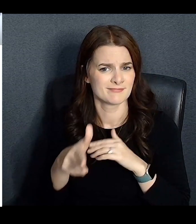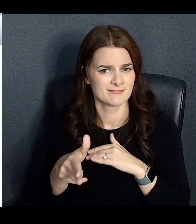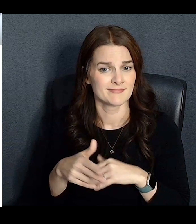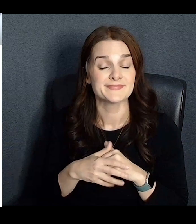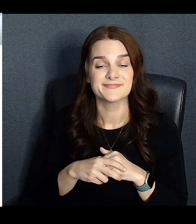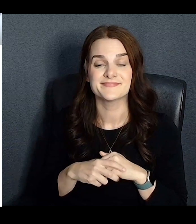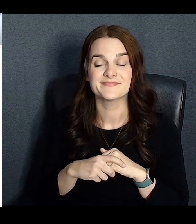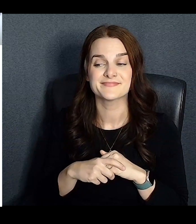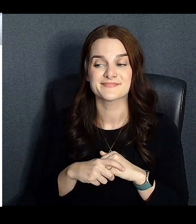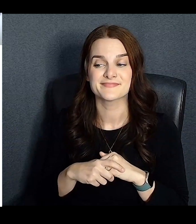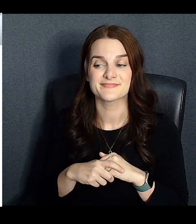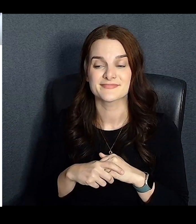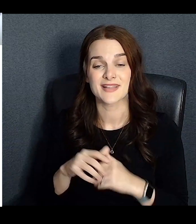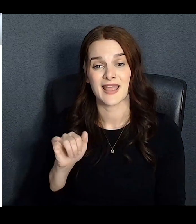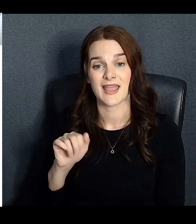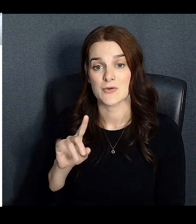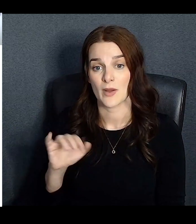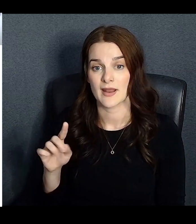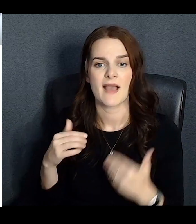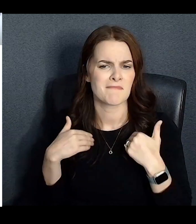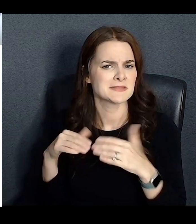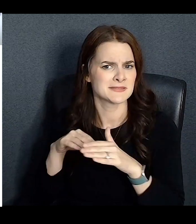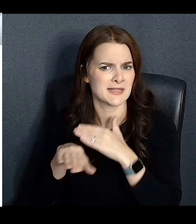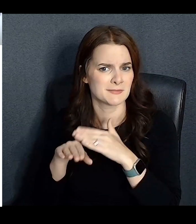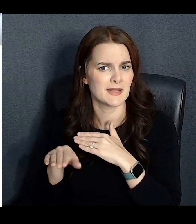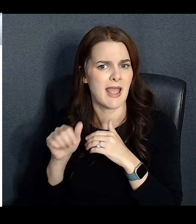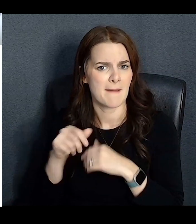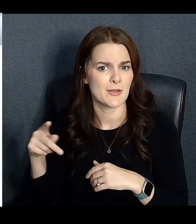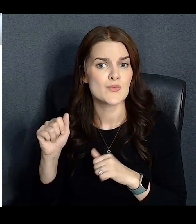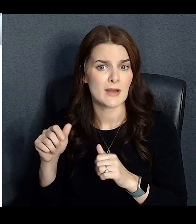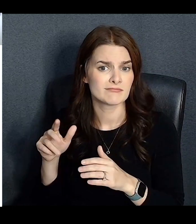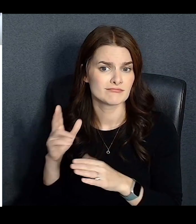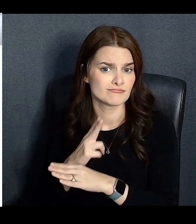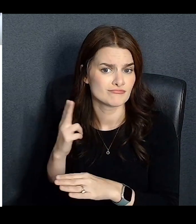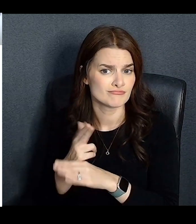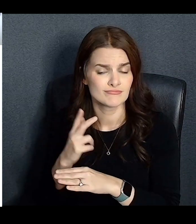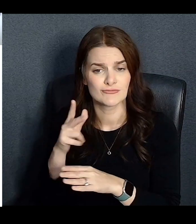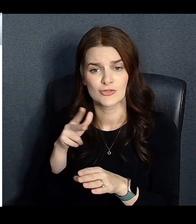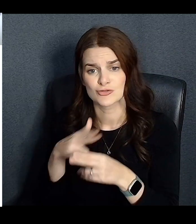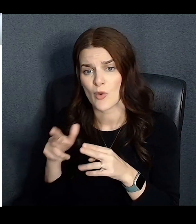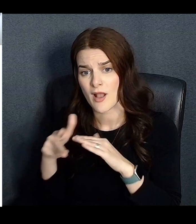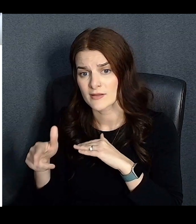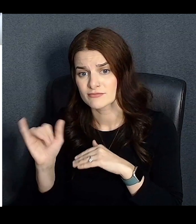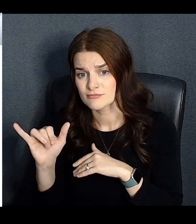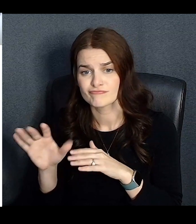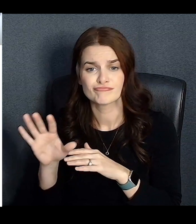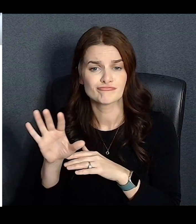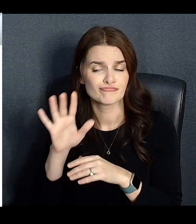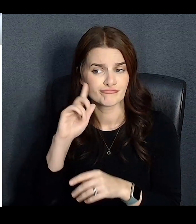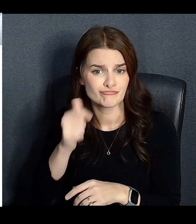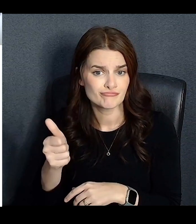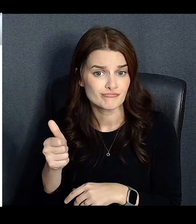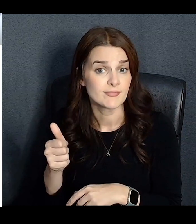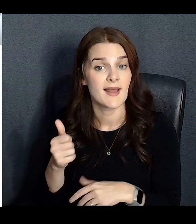shortcut. Android, they also have accessibility apps, so you could choose shortcuts as well on your Android phone.